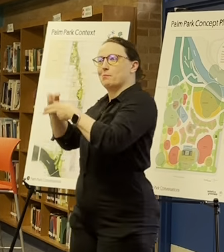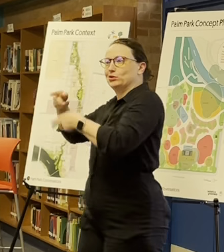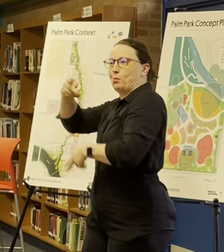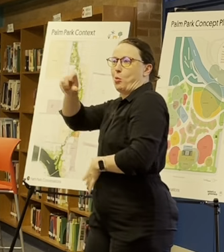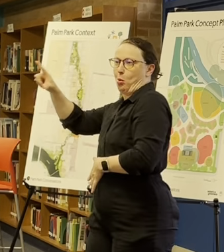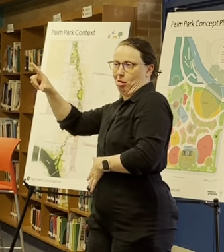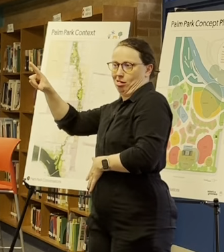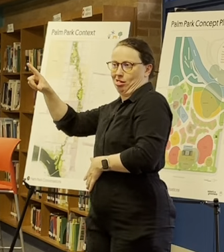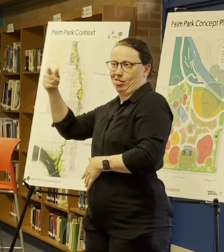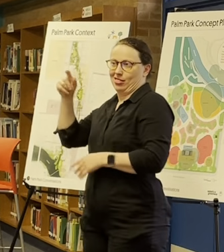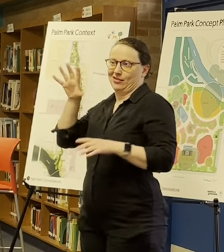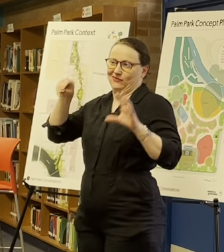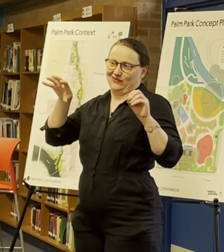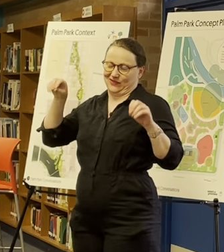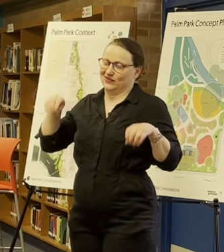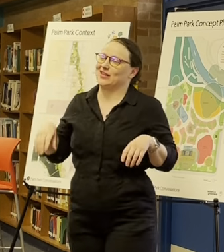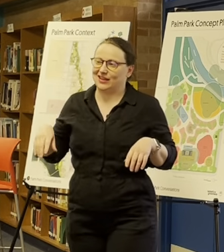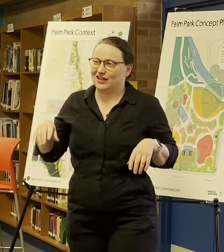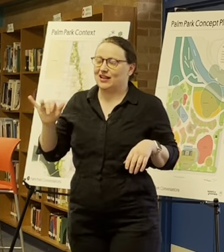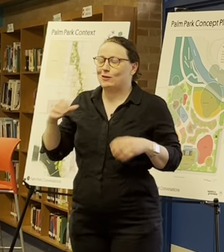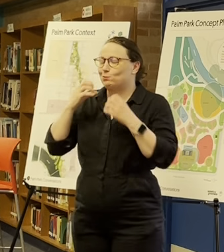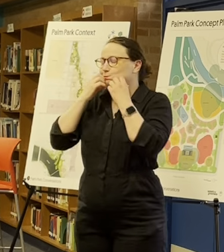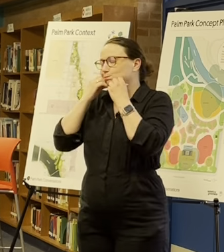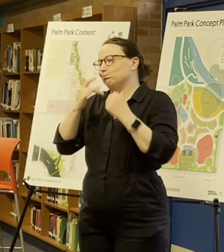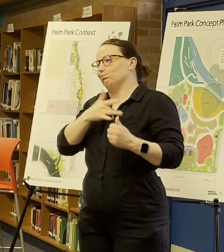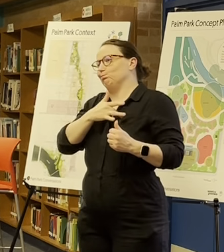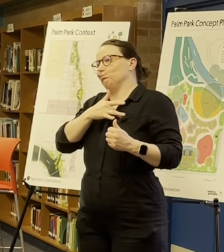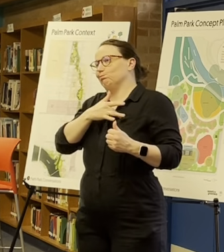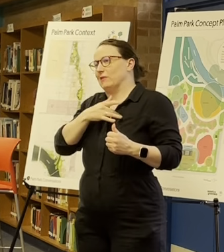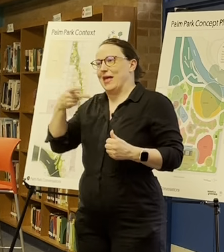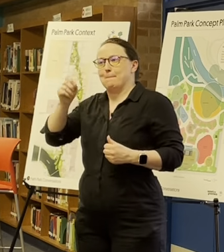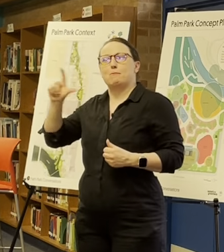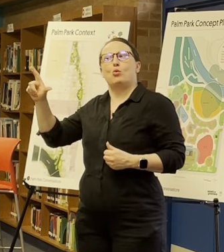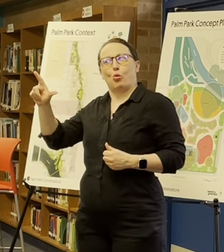removed, but had held very special emotion in this community.